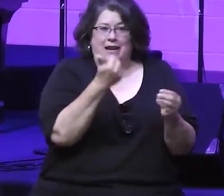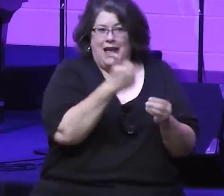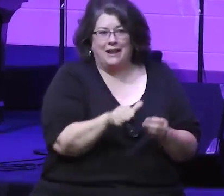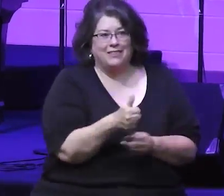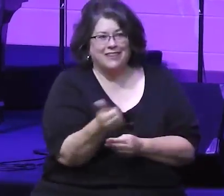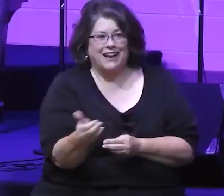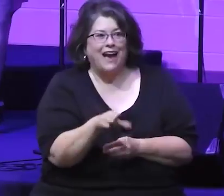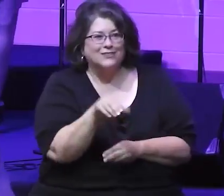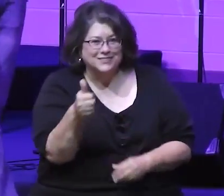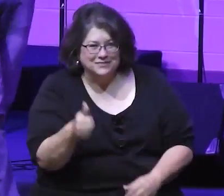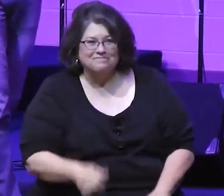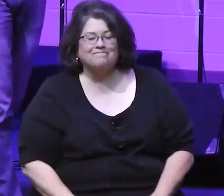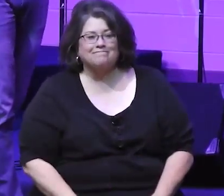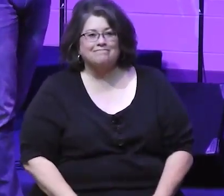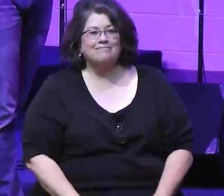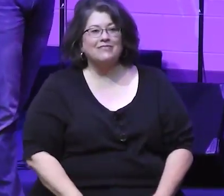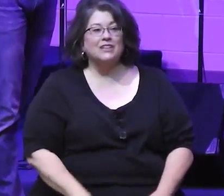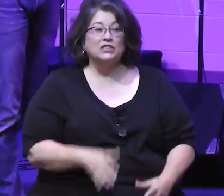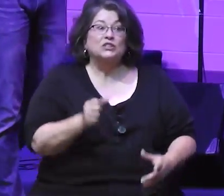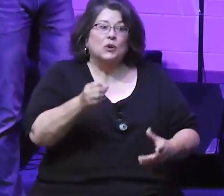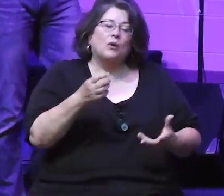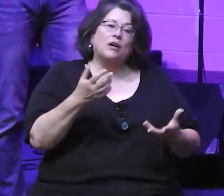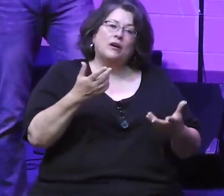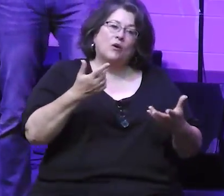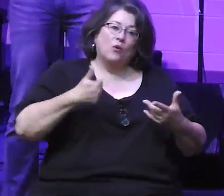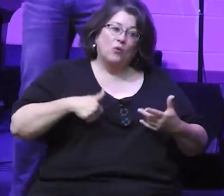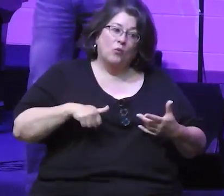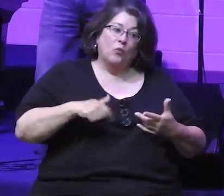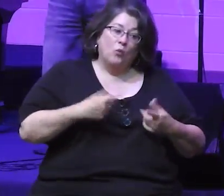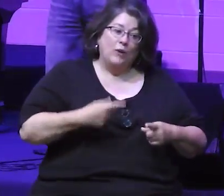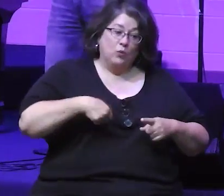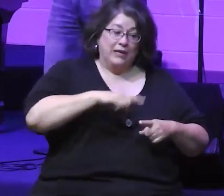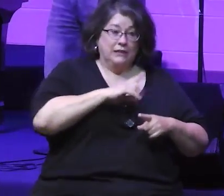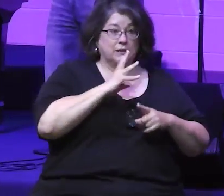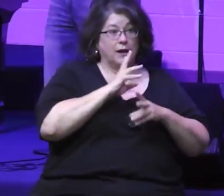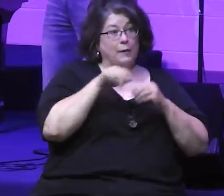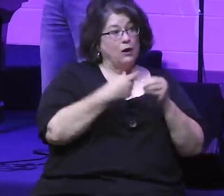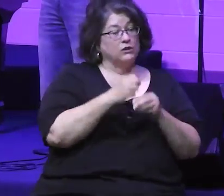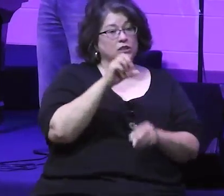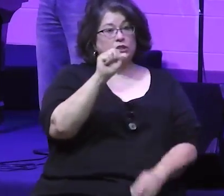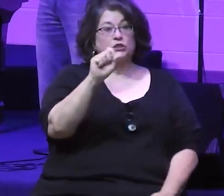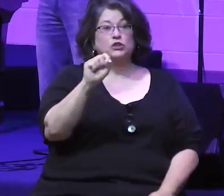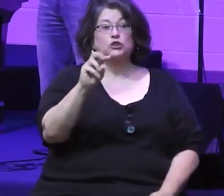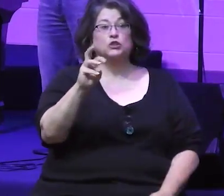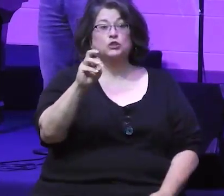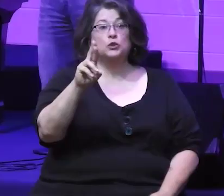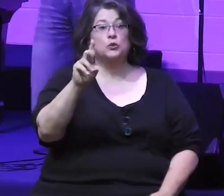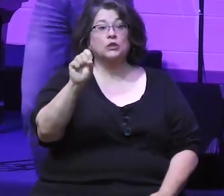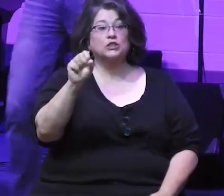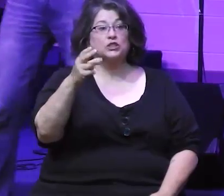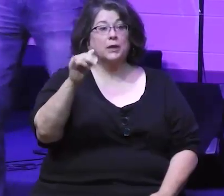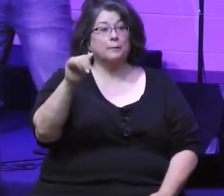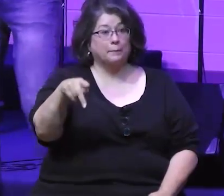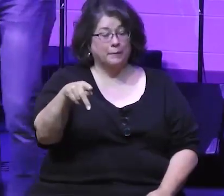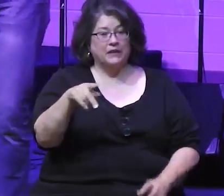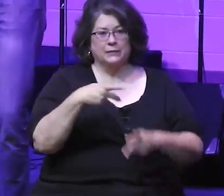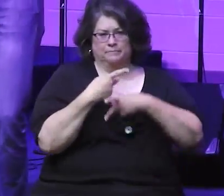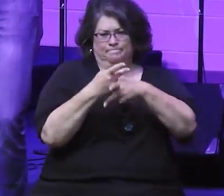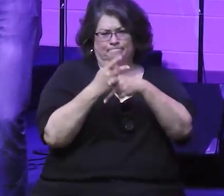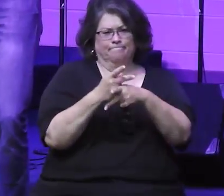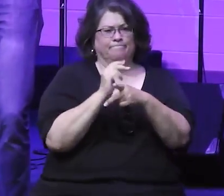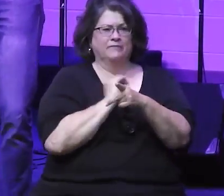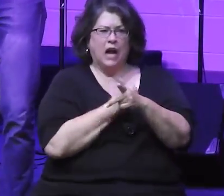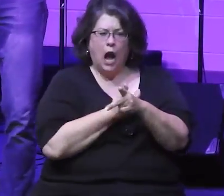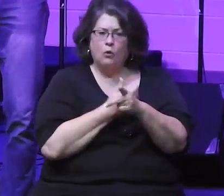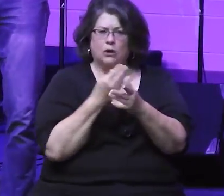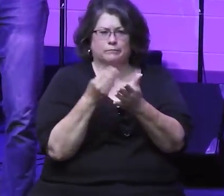we talk about the idea of stewardship, how we take what we have and use it well, what we're usually doing, those of